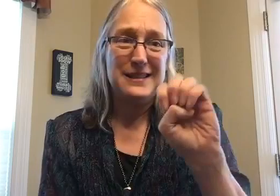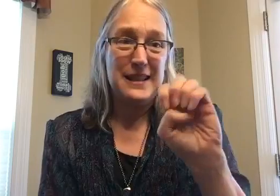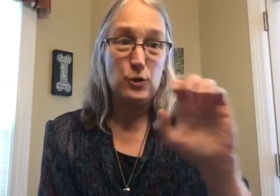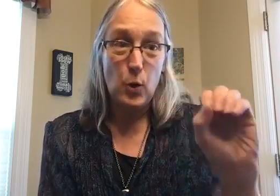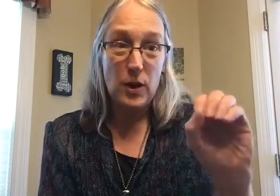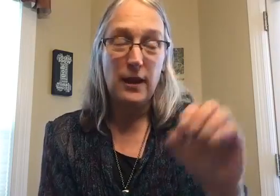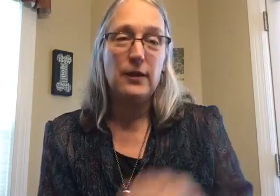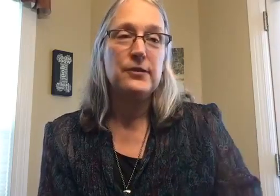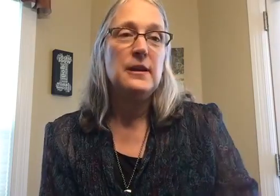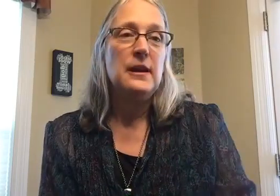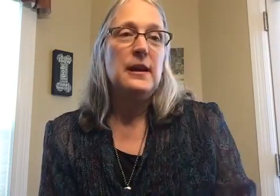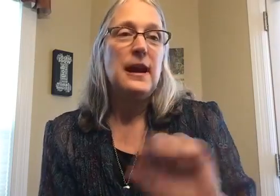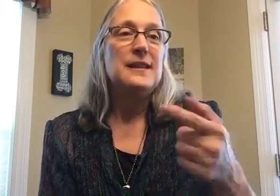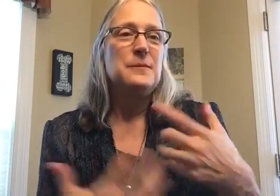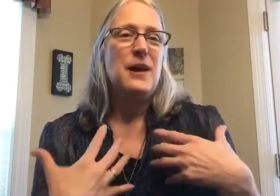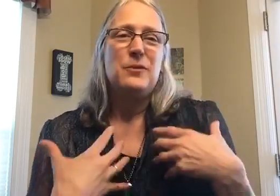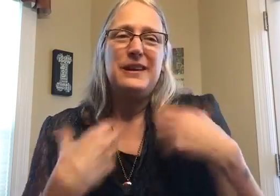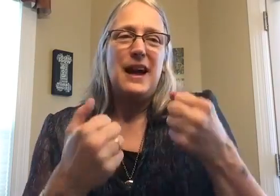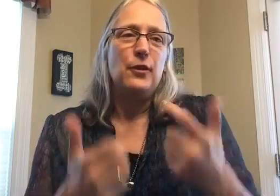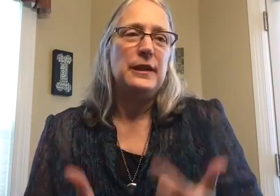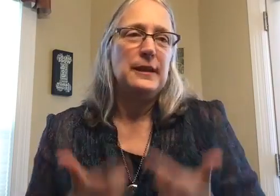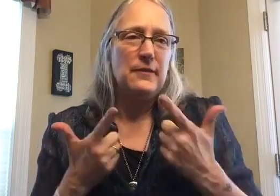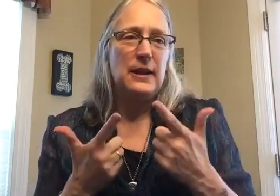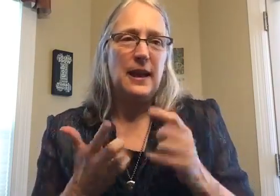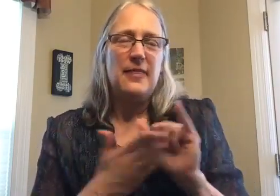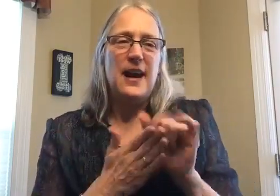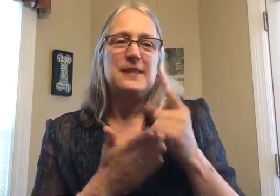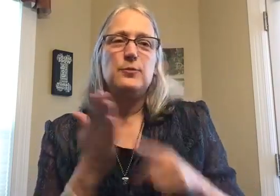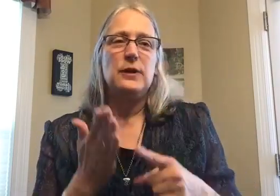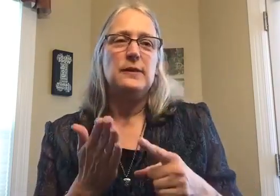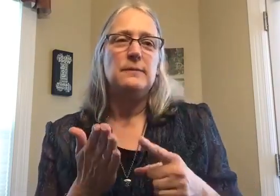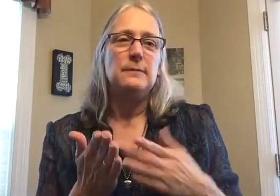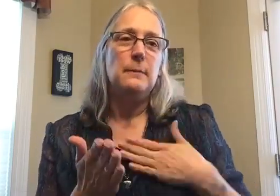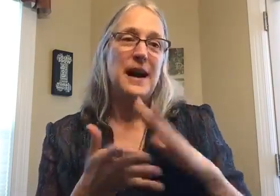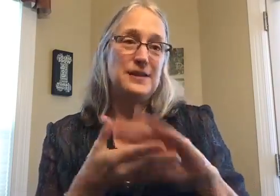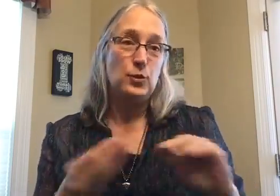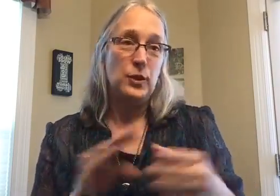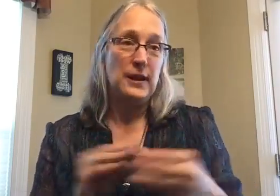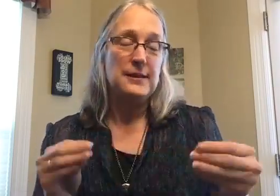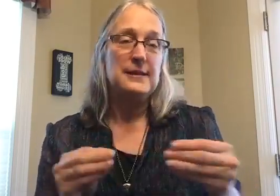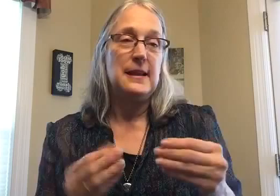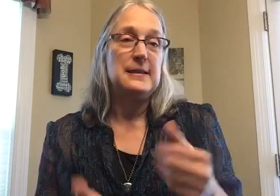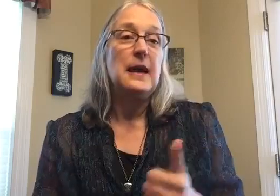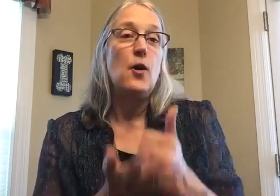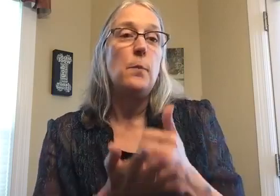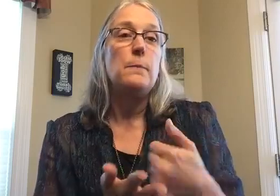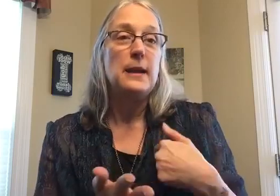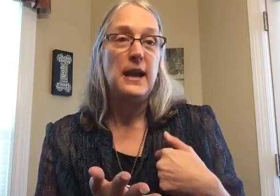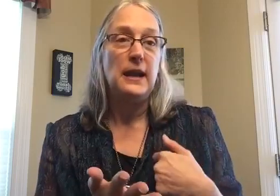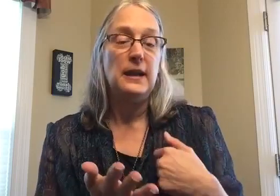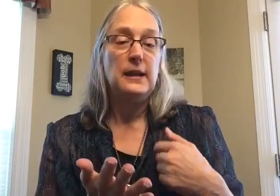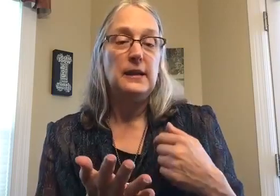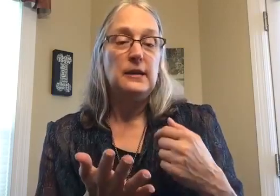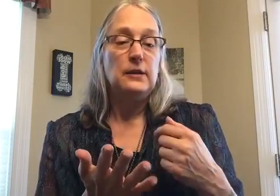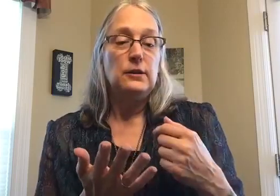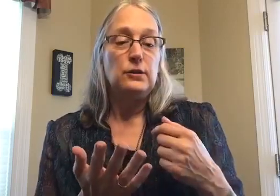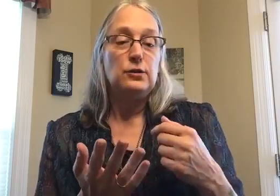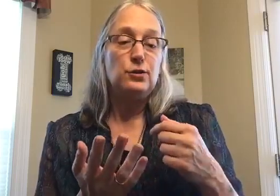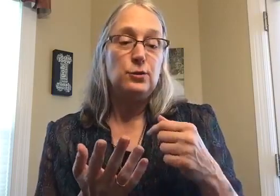essential oils. It's about really healthy living. And that's what my story is, that it's helped me to kind